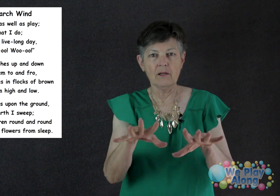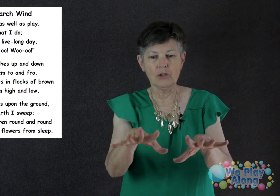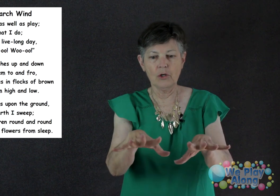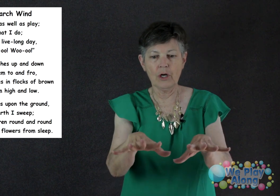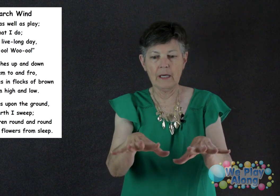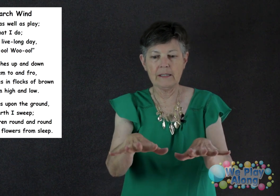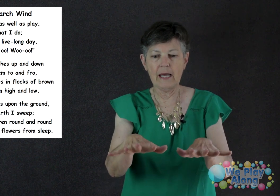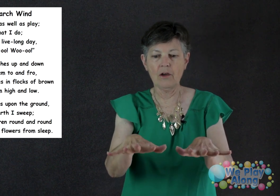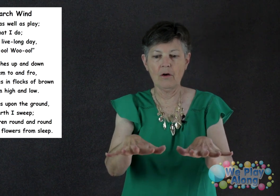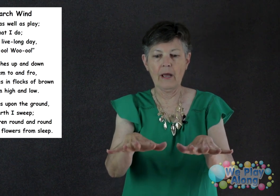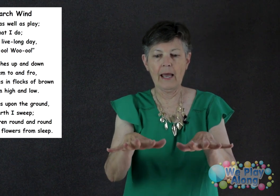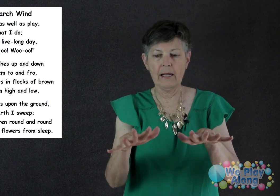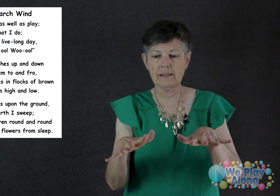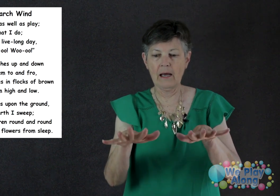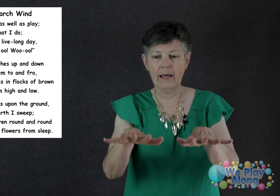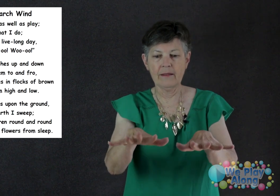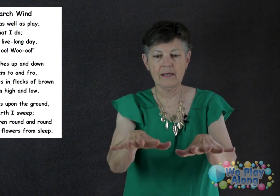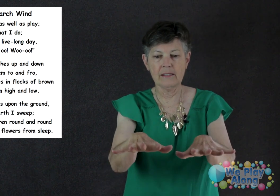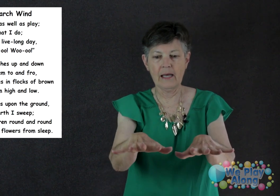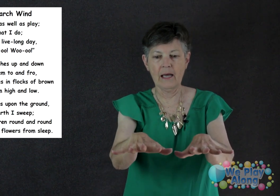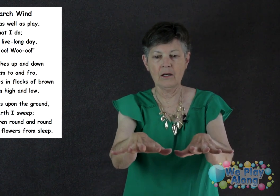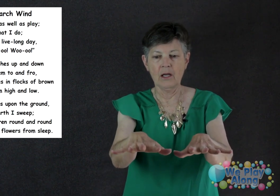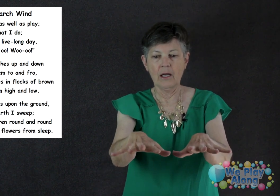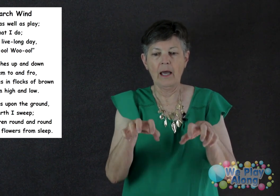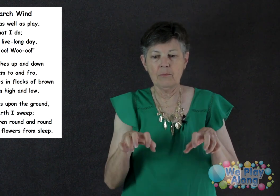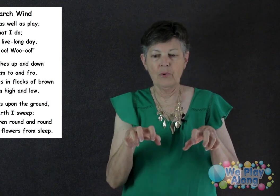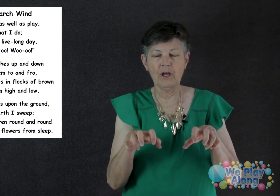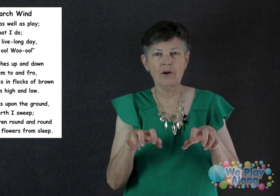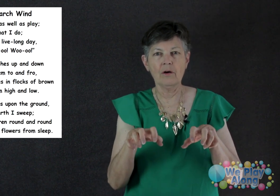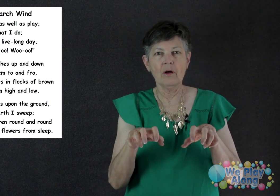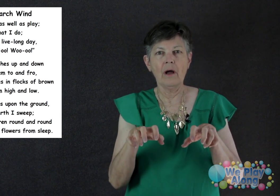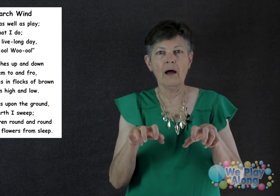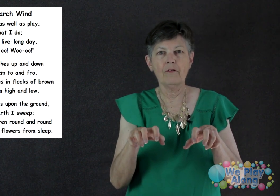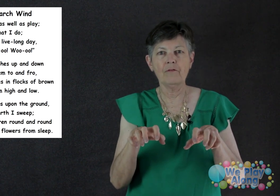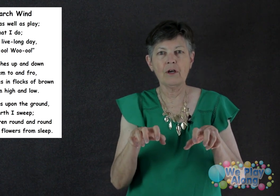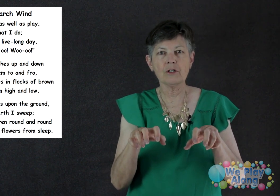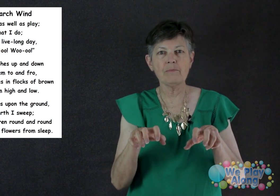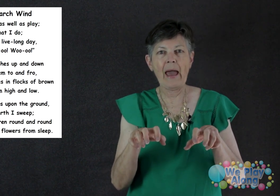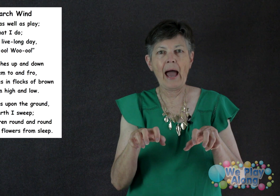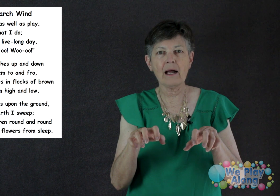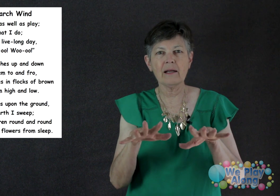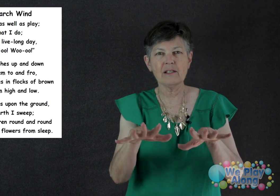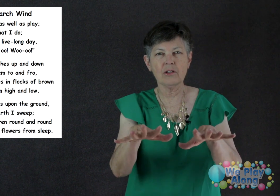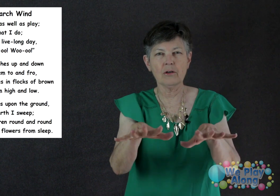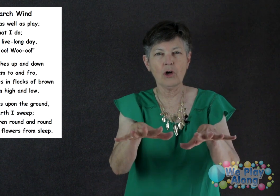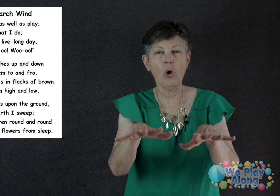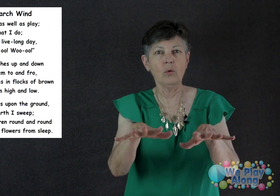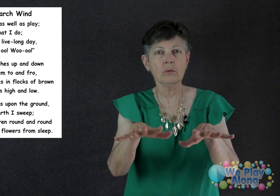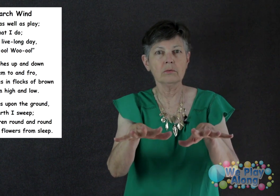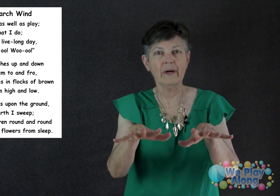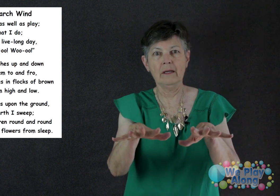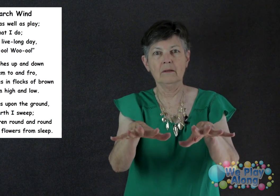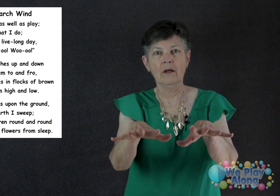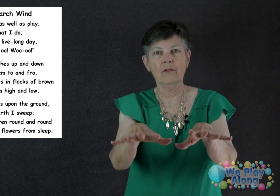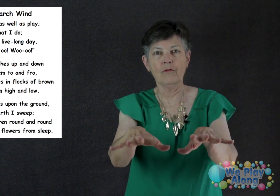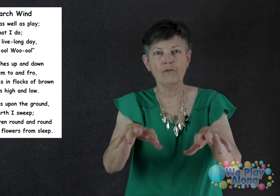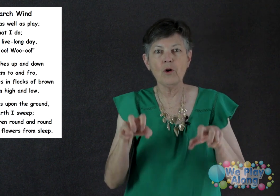So you're going to take your hands out like this and bring your fingers back, because they're cold, right? They're